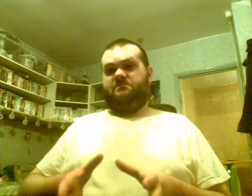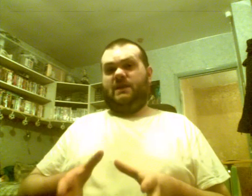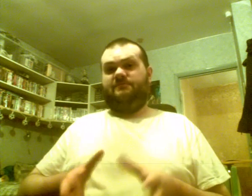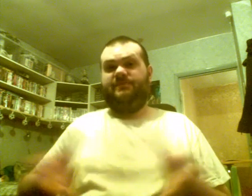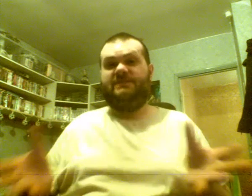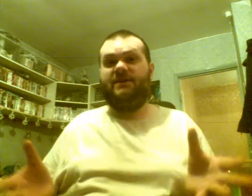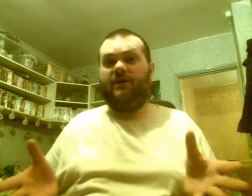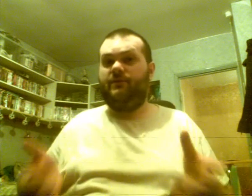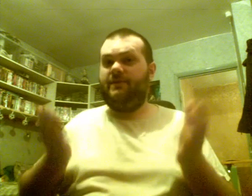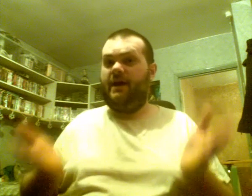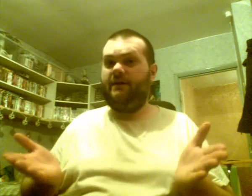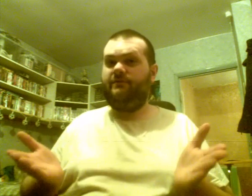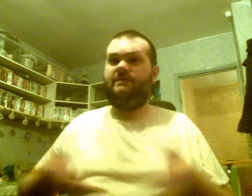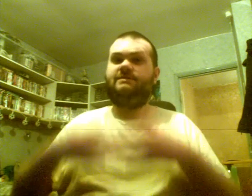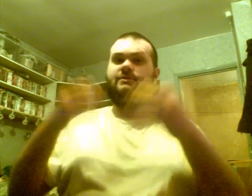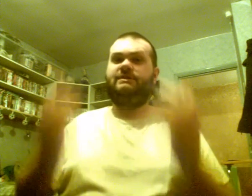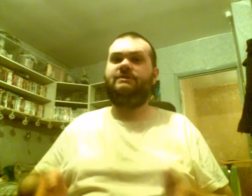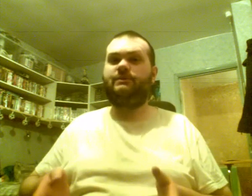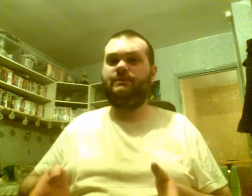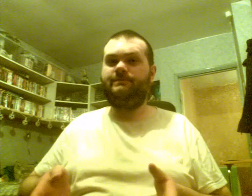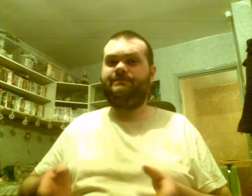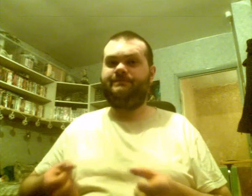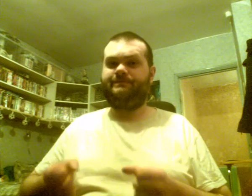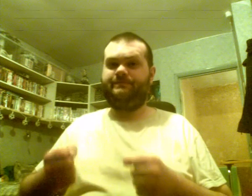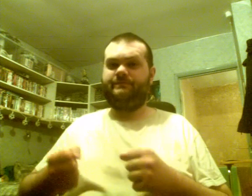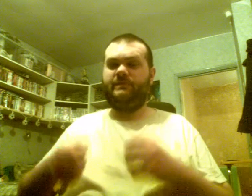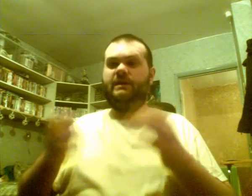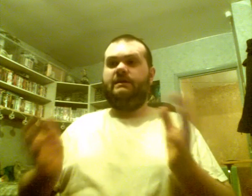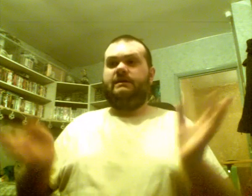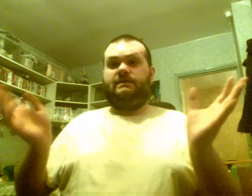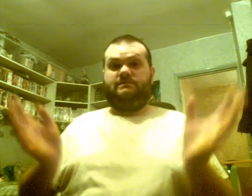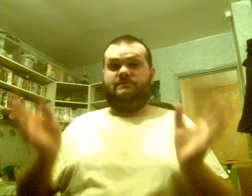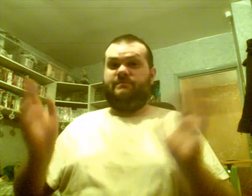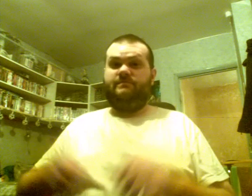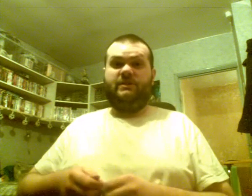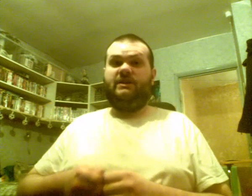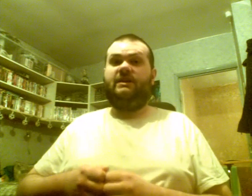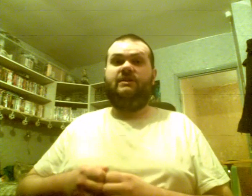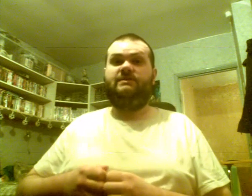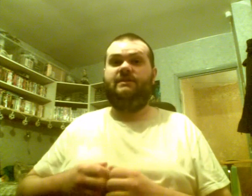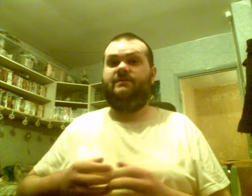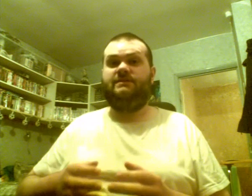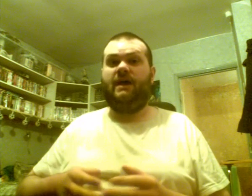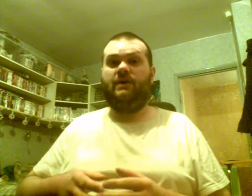Well, let's start off with the knife. It's a cutting tool, and you can get loads of different styles,